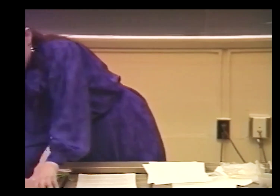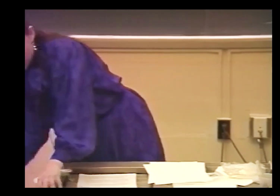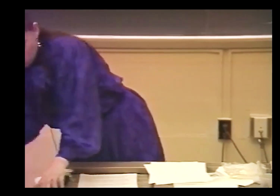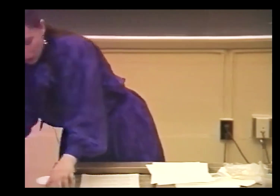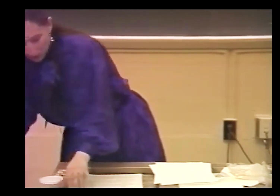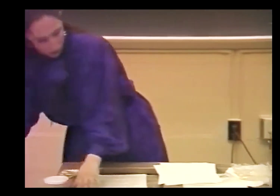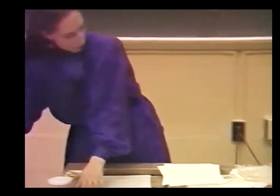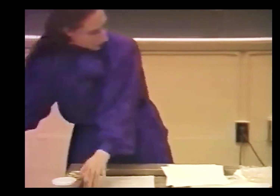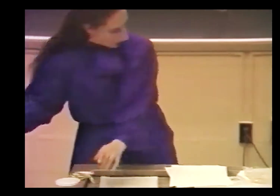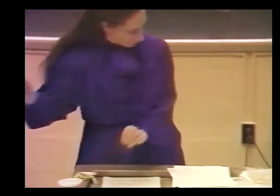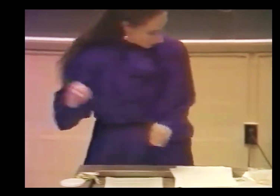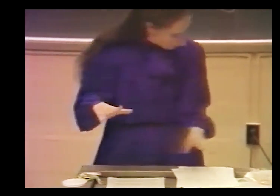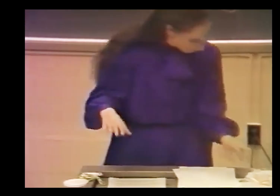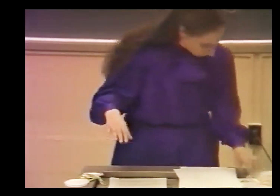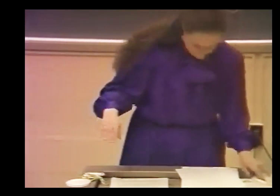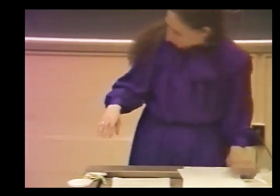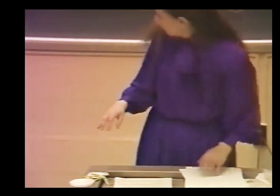it was here. Where did I put it?